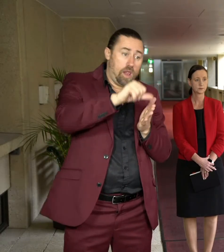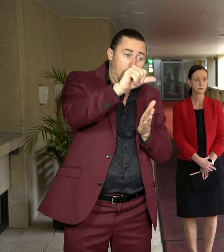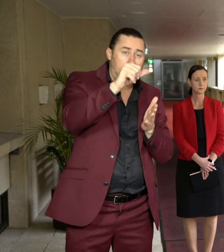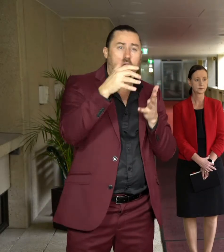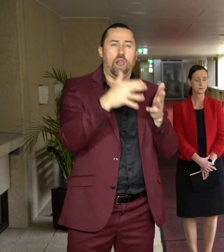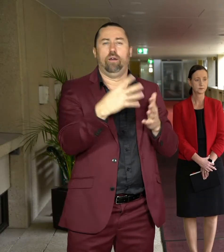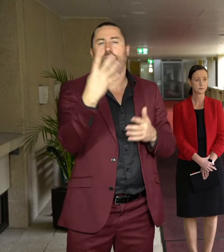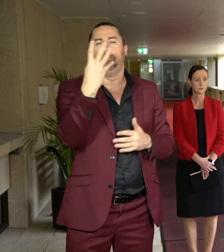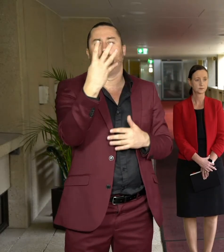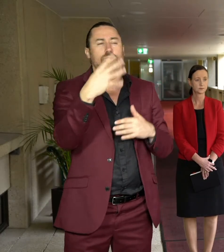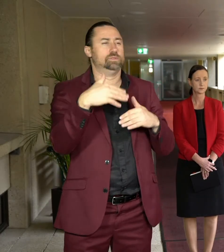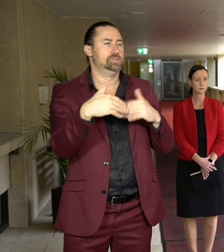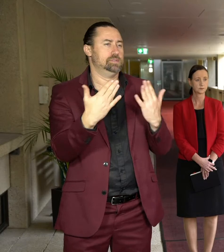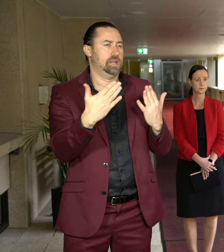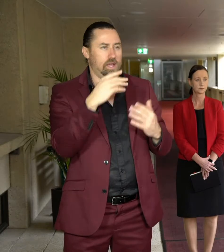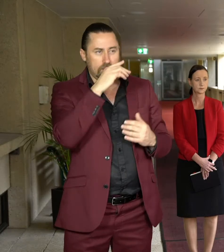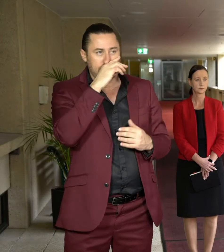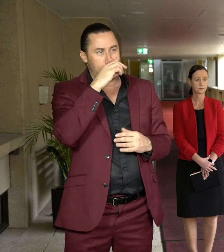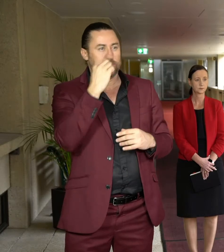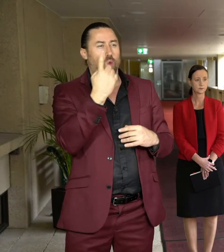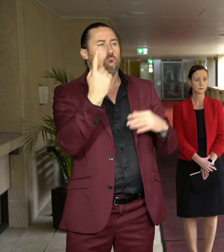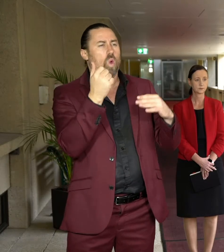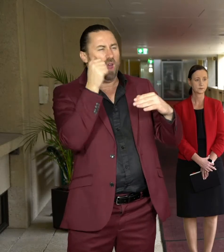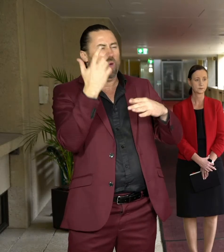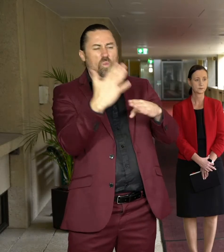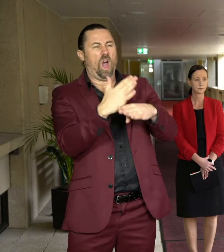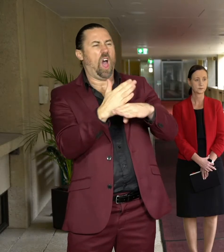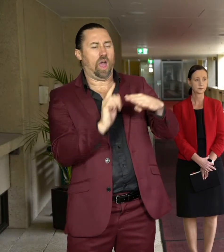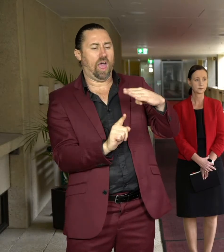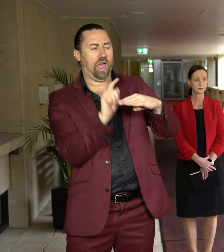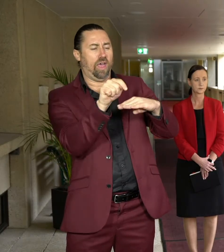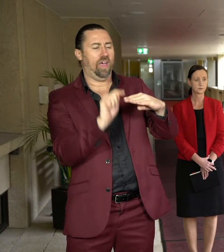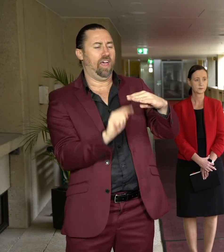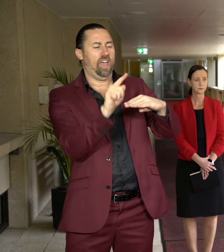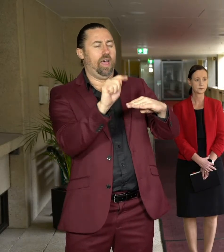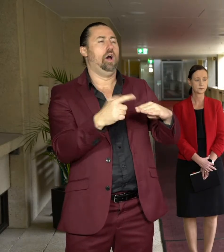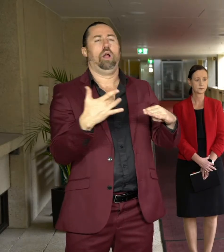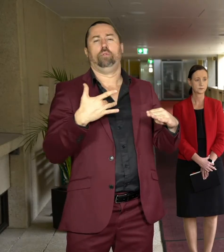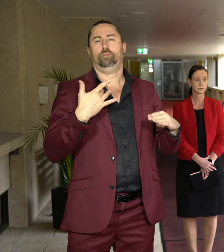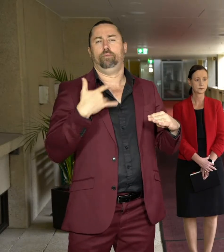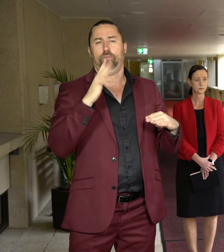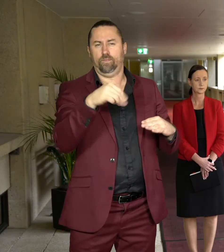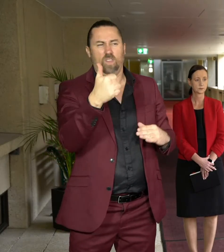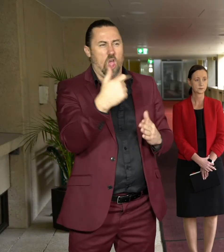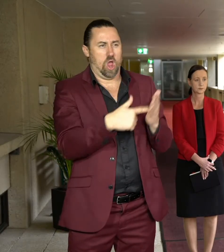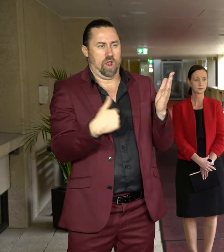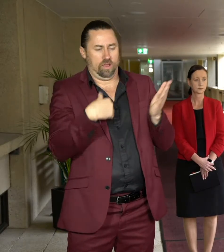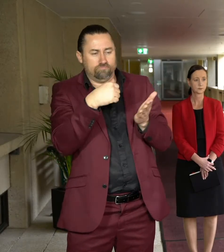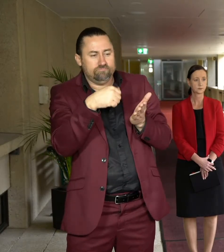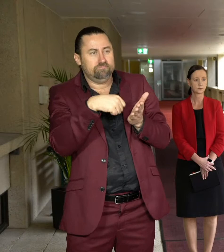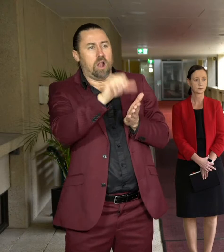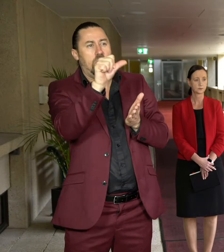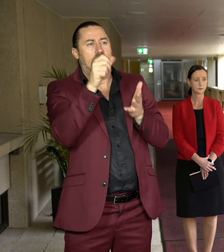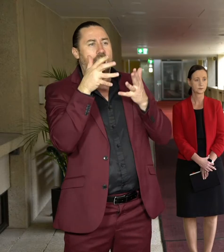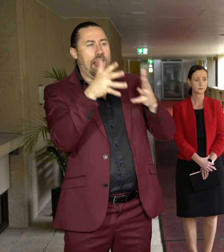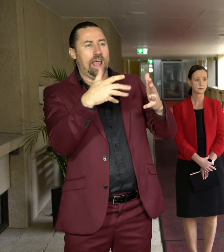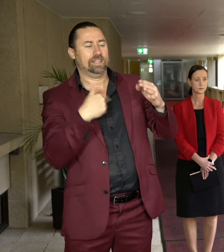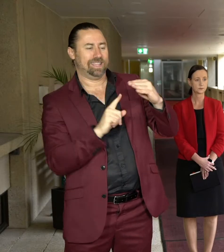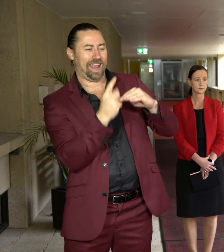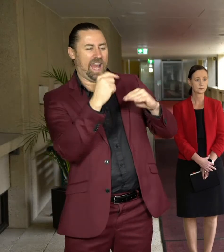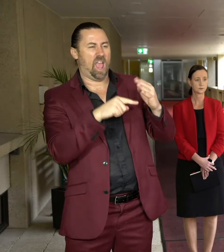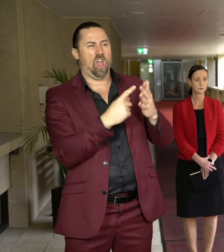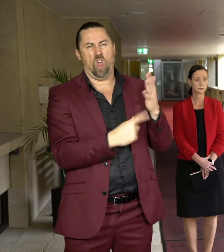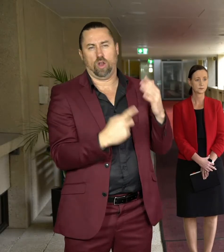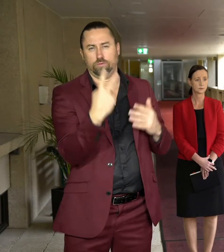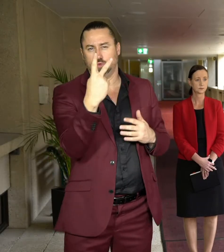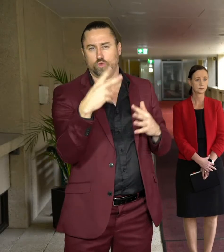for people who come and go across the border regularly, they will only need to apply for a pass every 14 days. Let's hope that